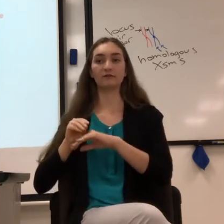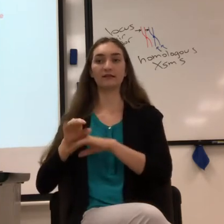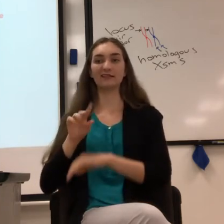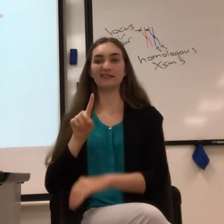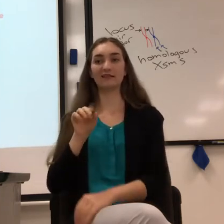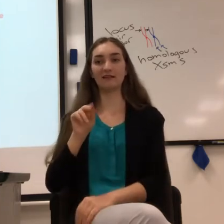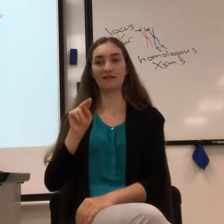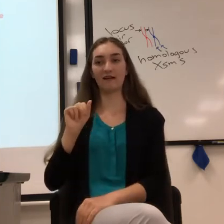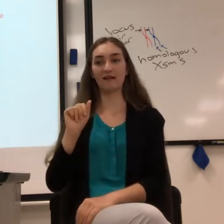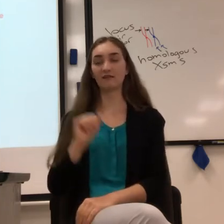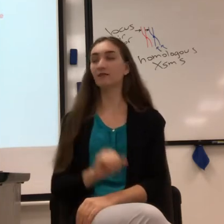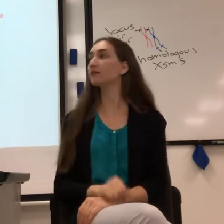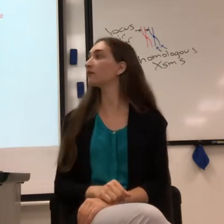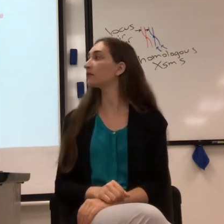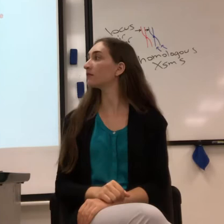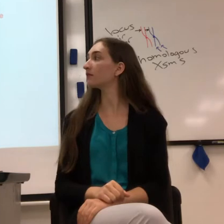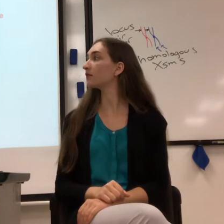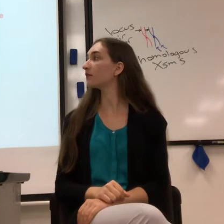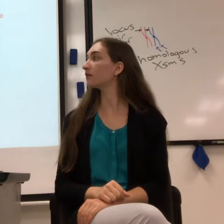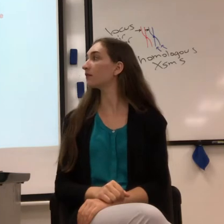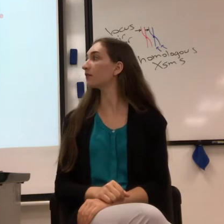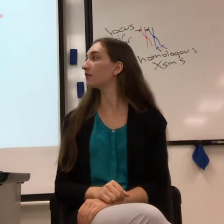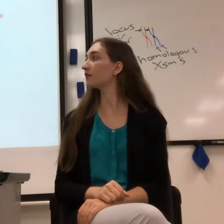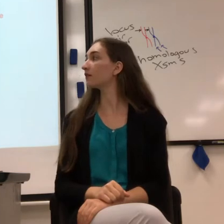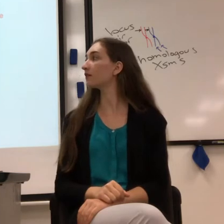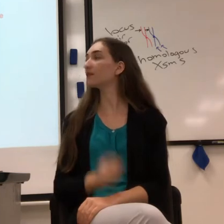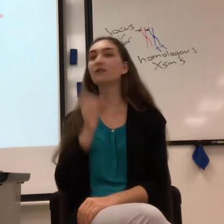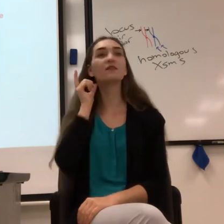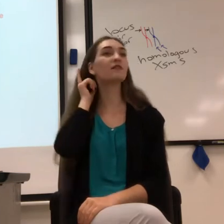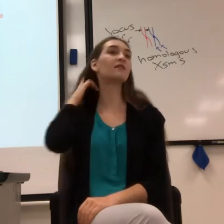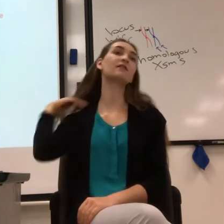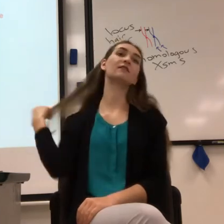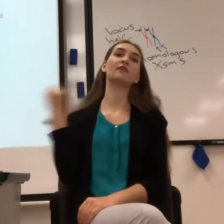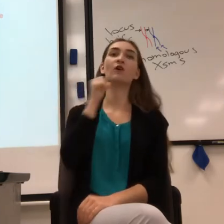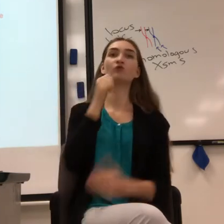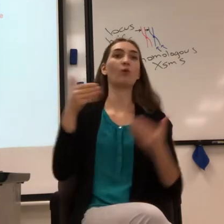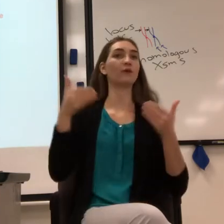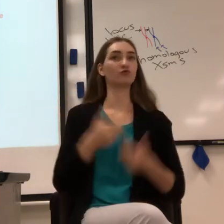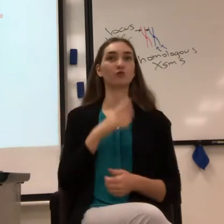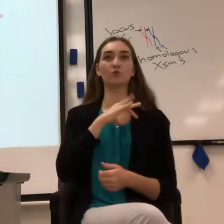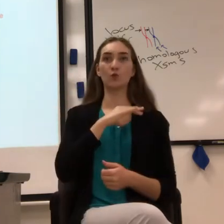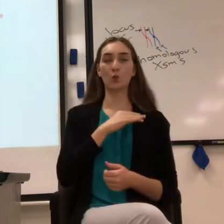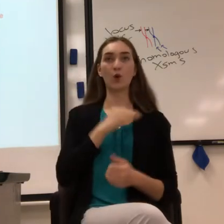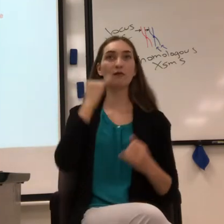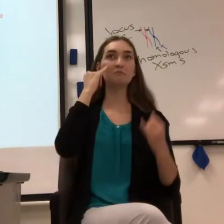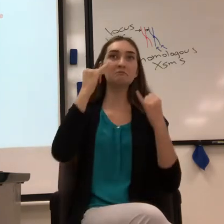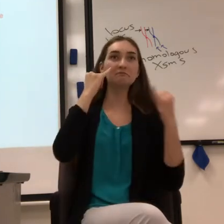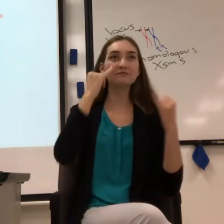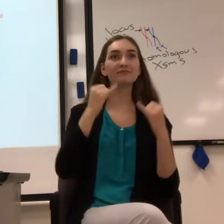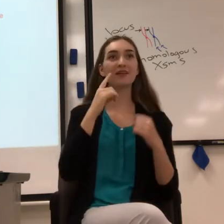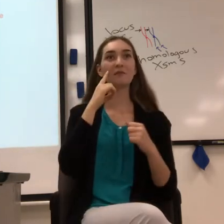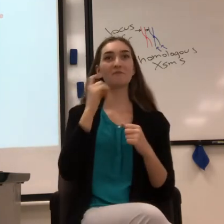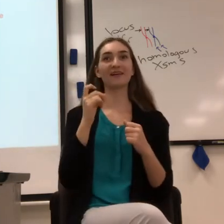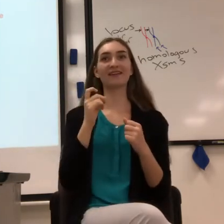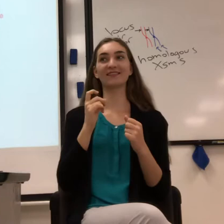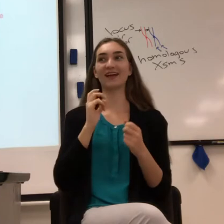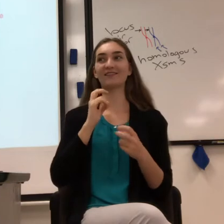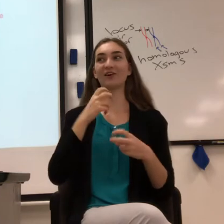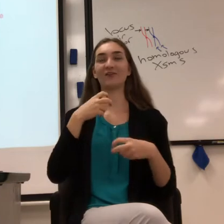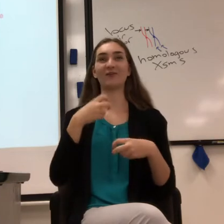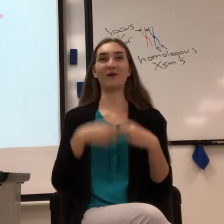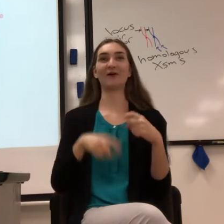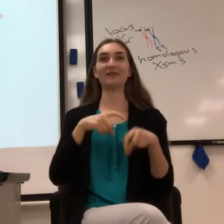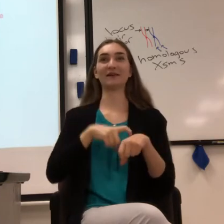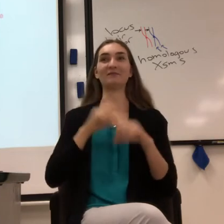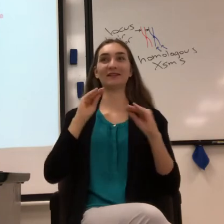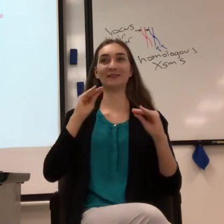Okay, alright. Don't introduce cool stuff because I have a hard enough time getting students to understand this. Do you guys understand between what a